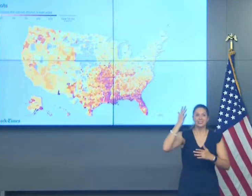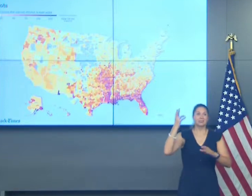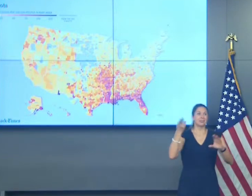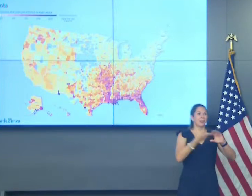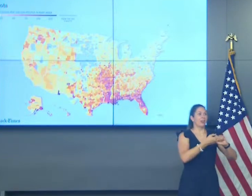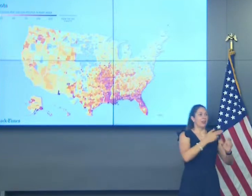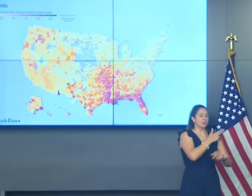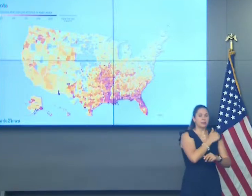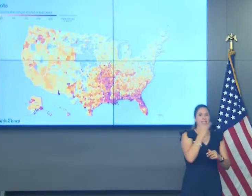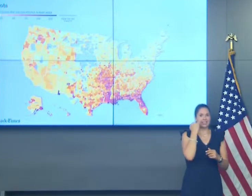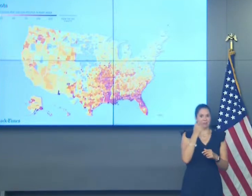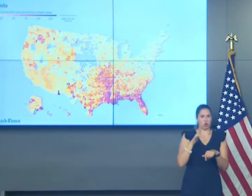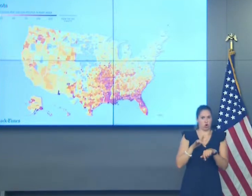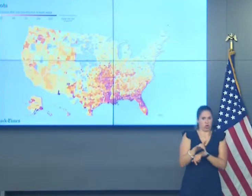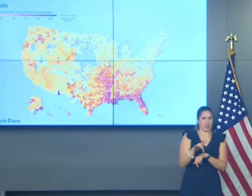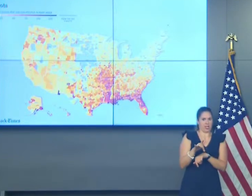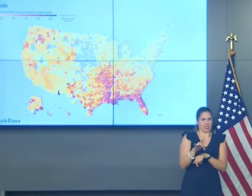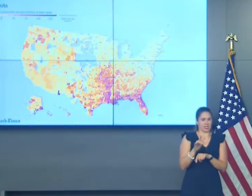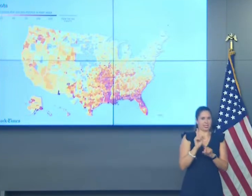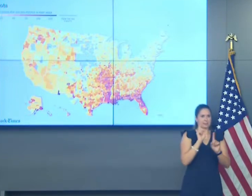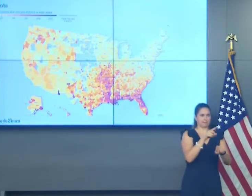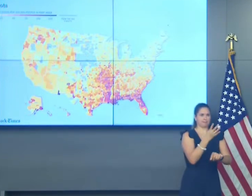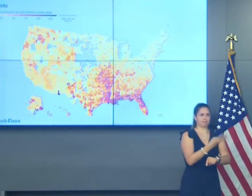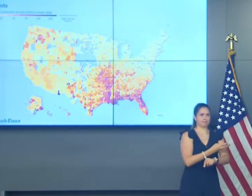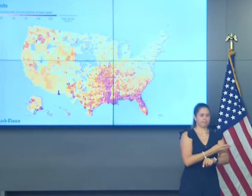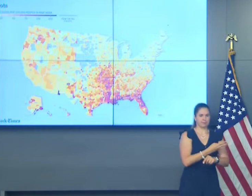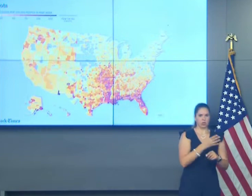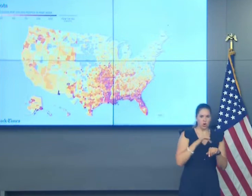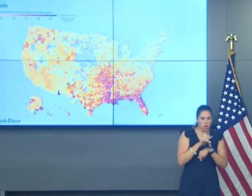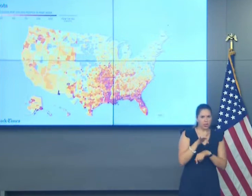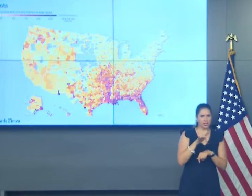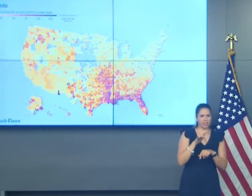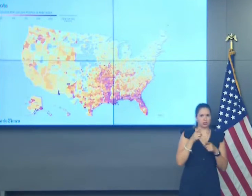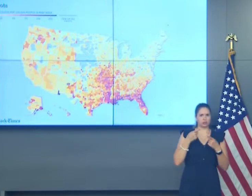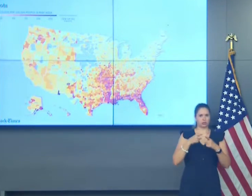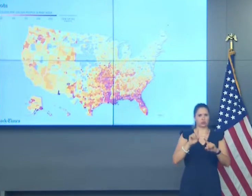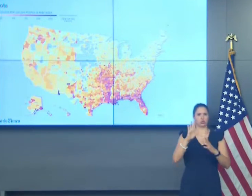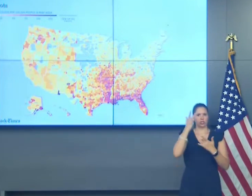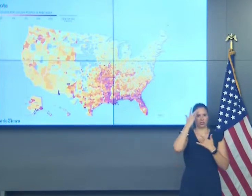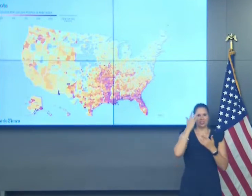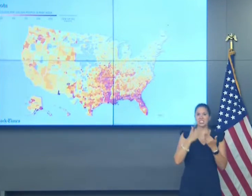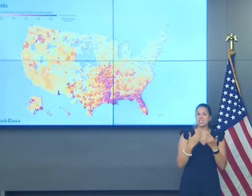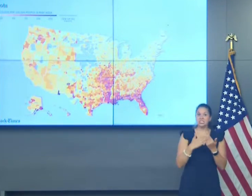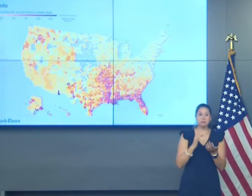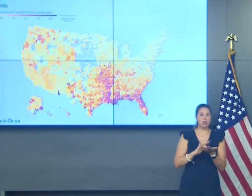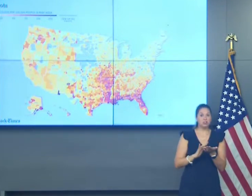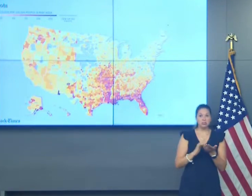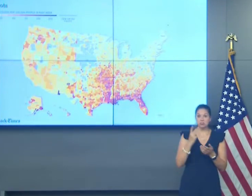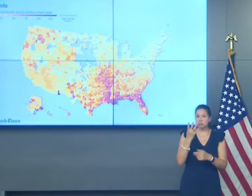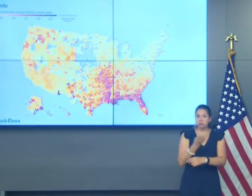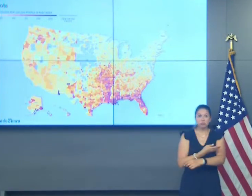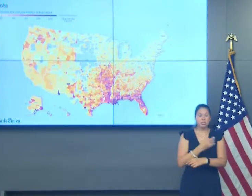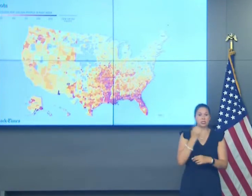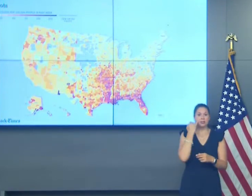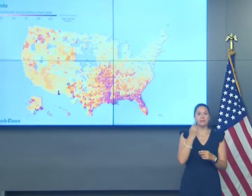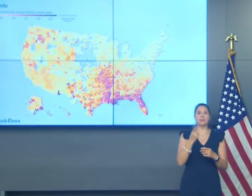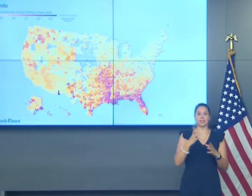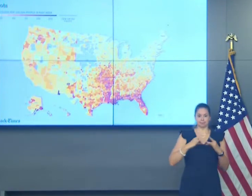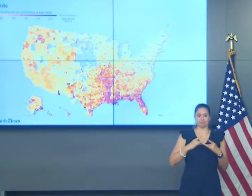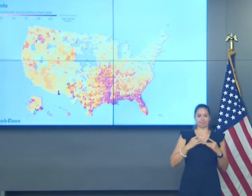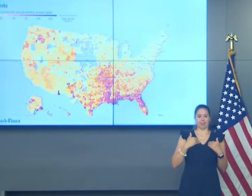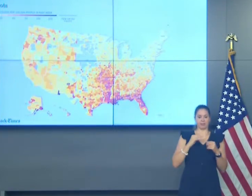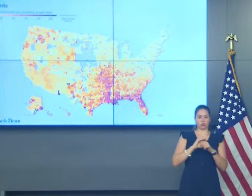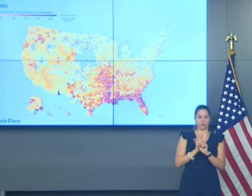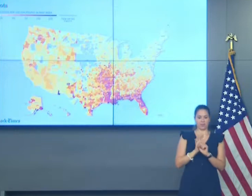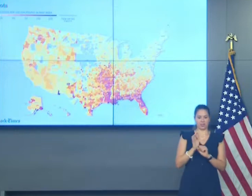take it early enough in your course of illness. And it's an easy medicine to take. So again, if you do get diagnosed with